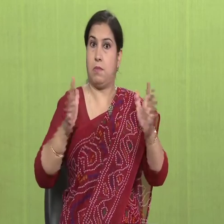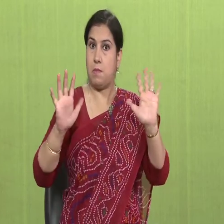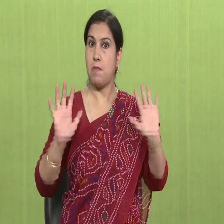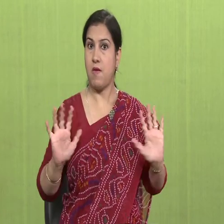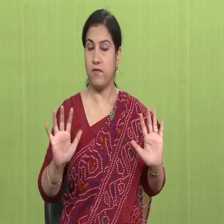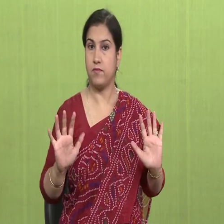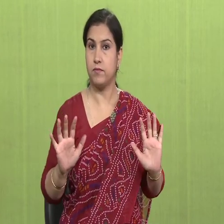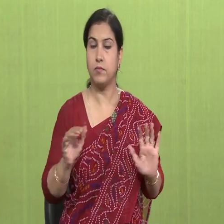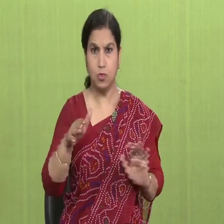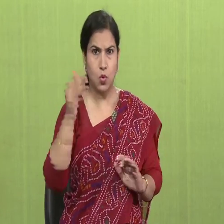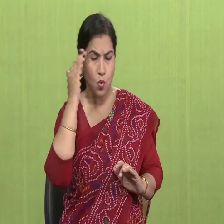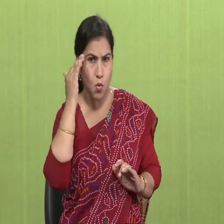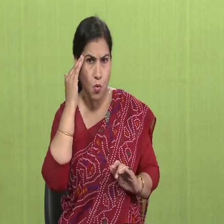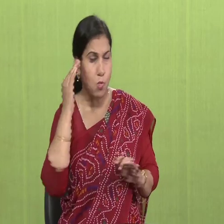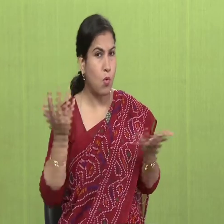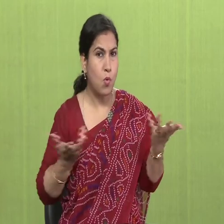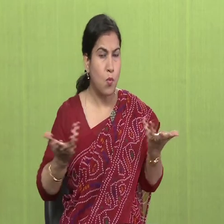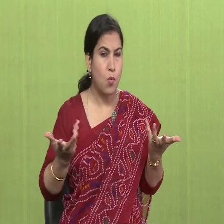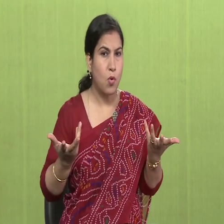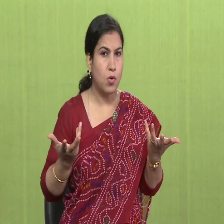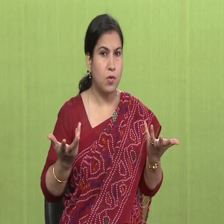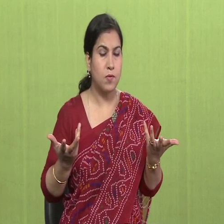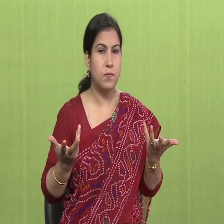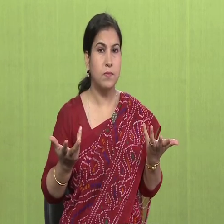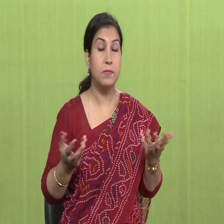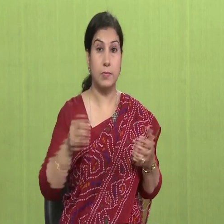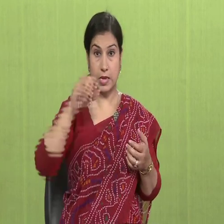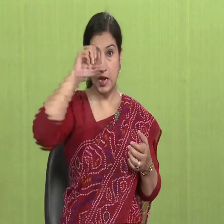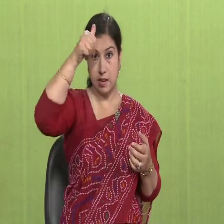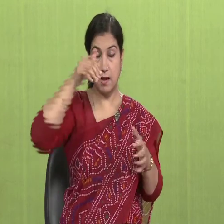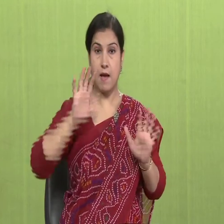Did you know that although India has only